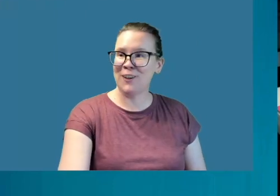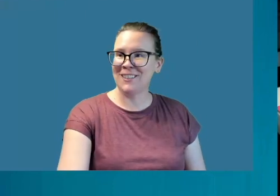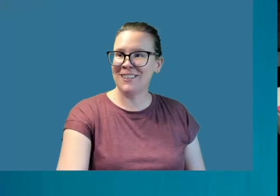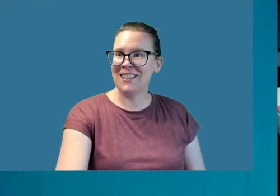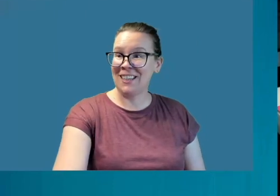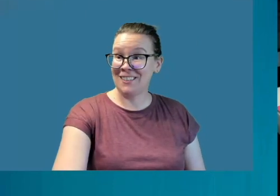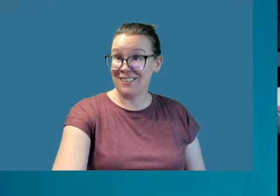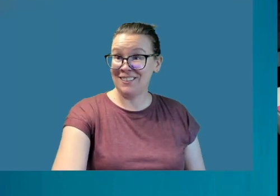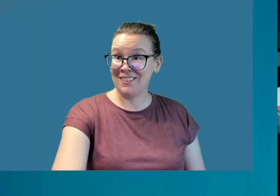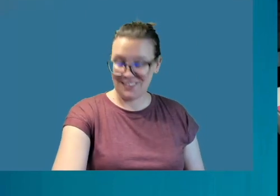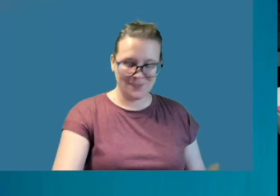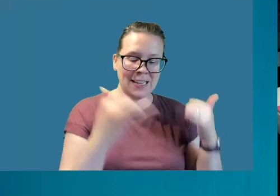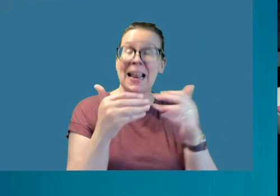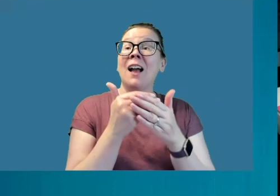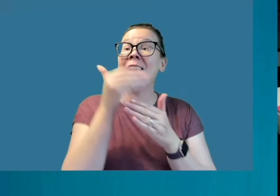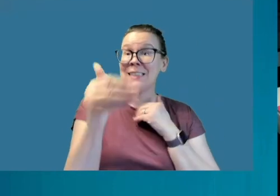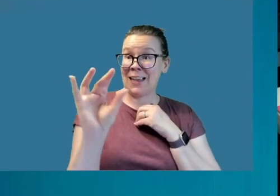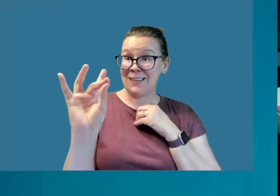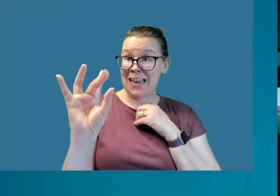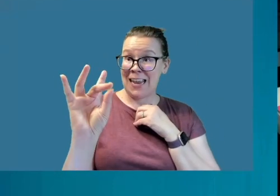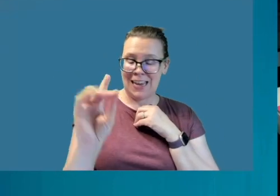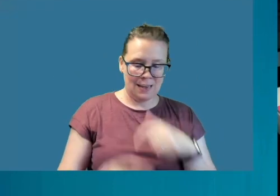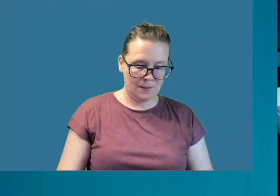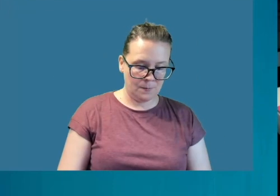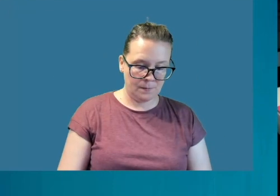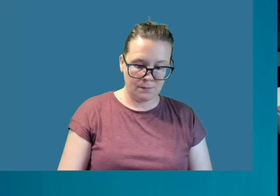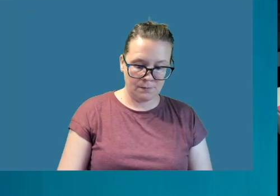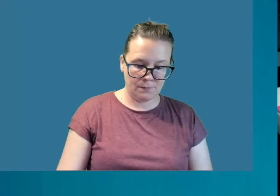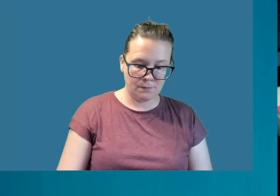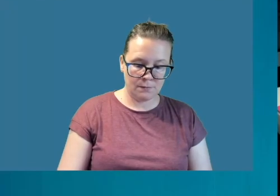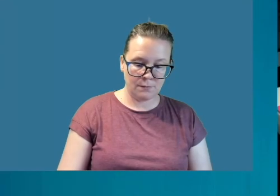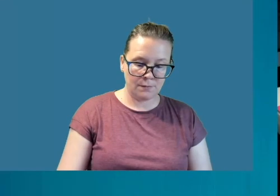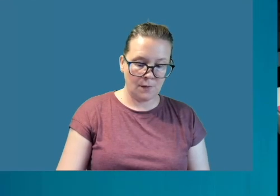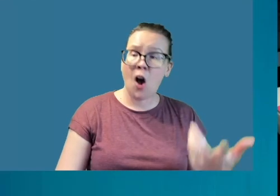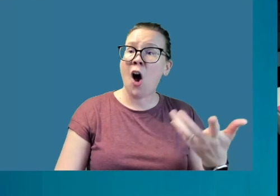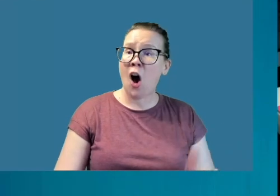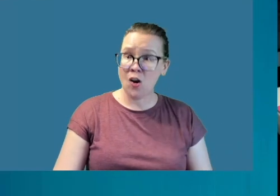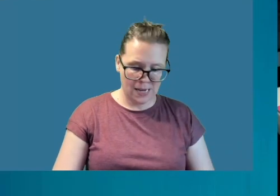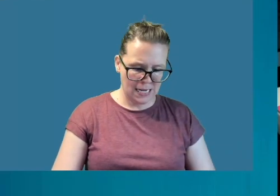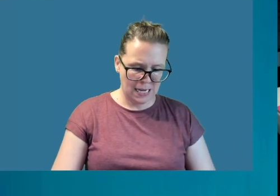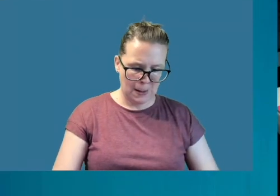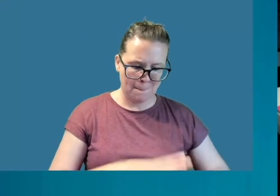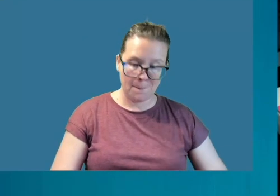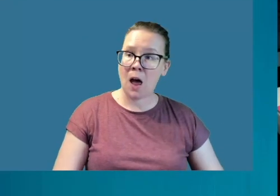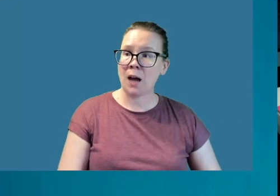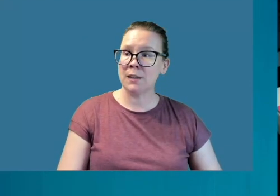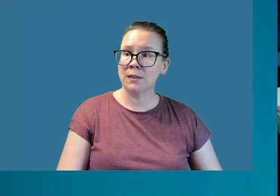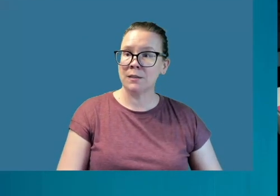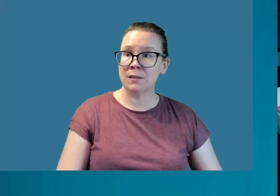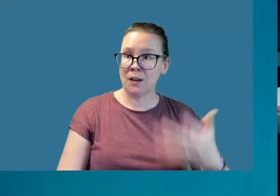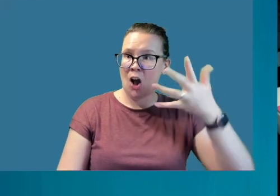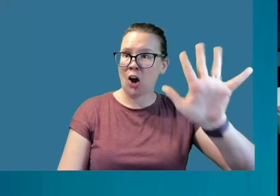So we're making that line bigger. And then the next one is number 8. And when we do number 8, we notice that